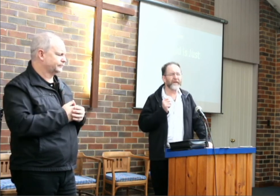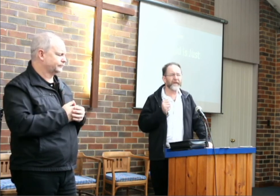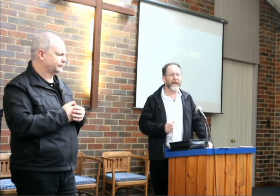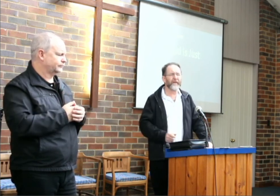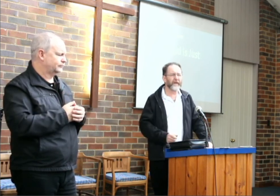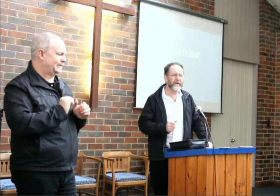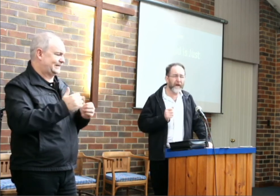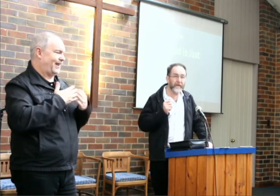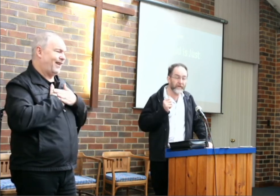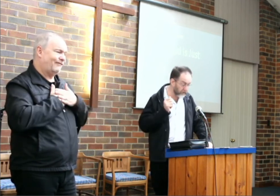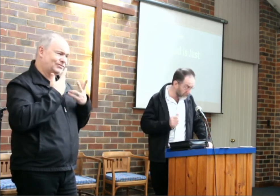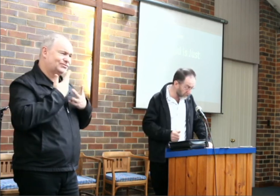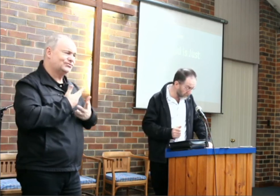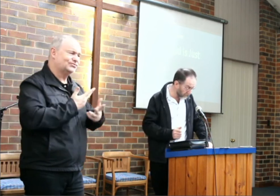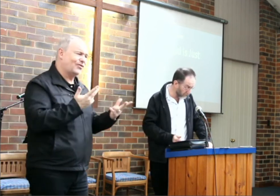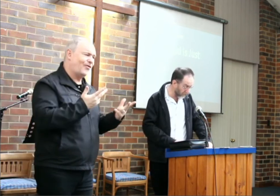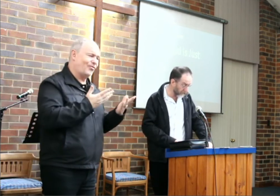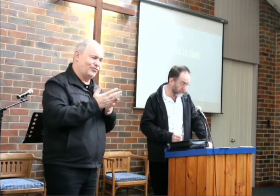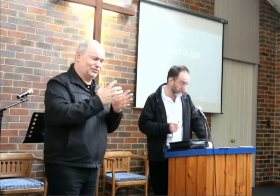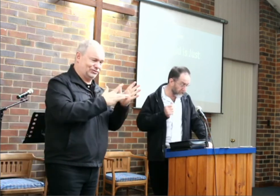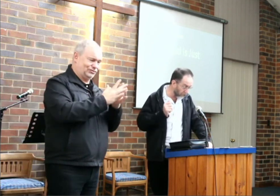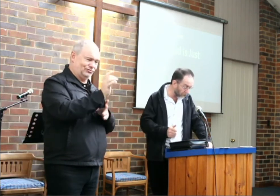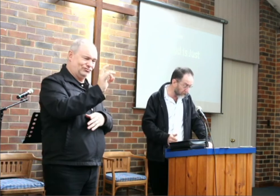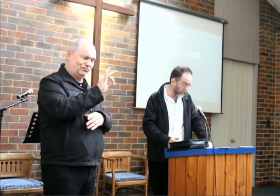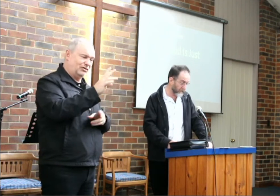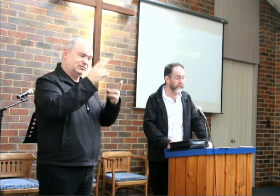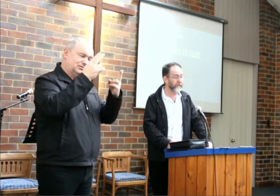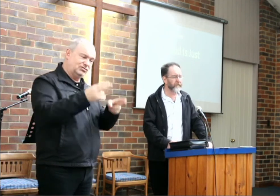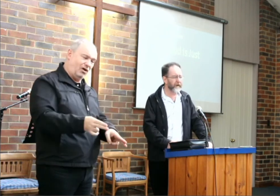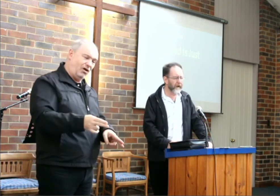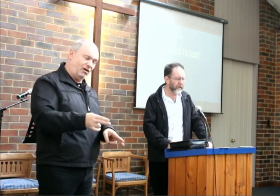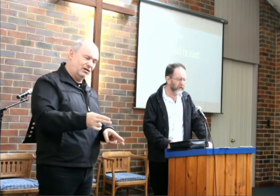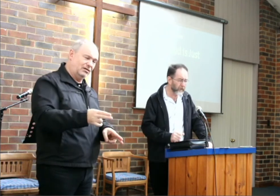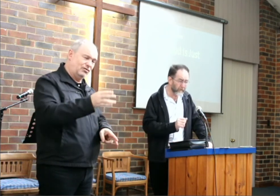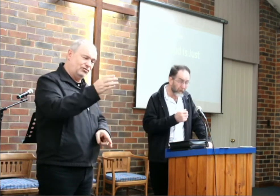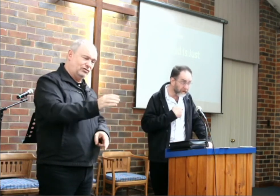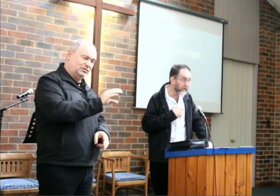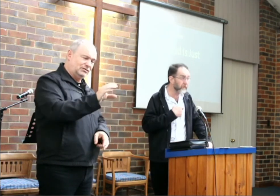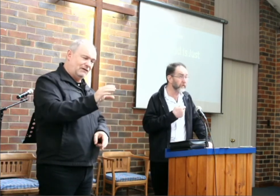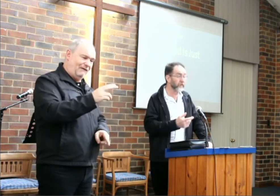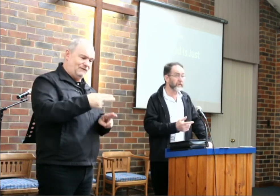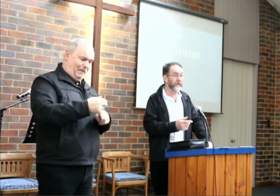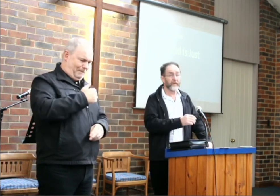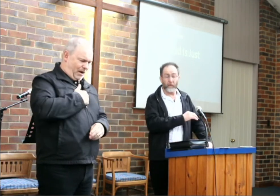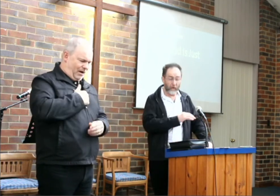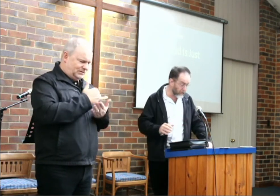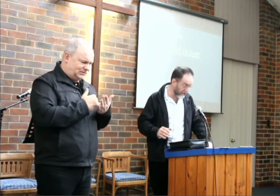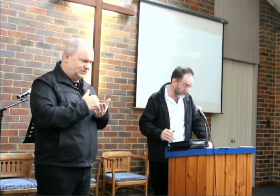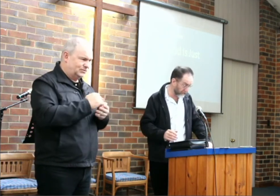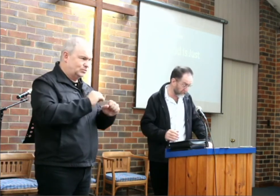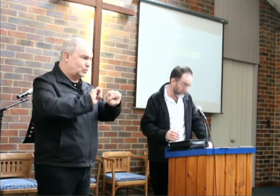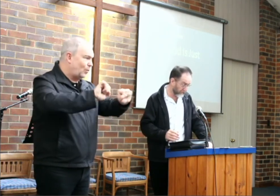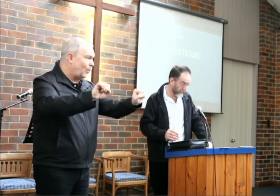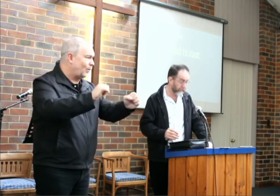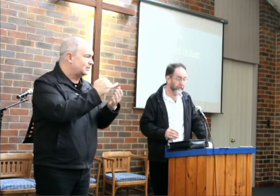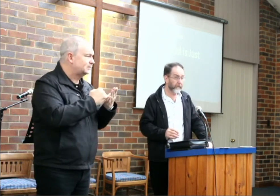shown us his love in that Jesus Christ died for my sins, your sins, all our